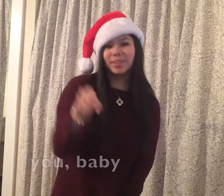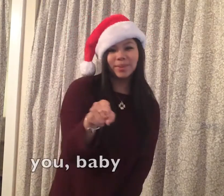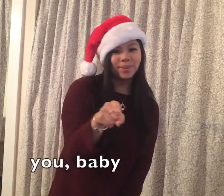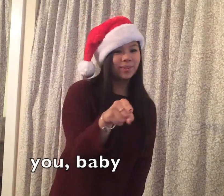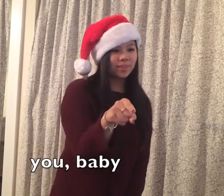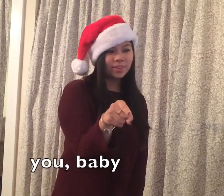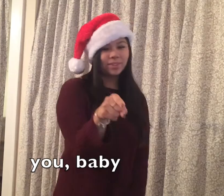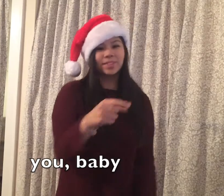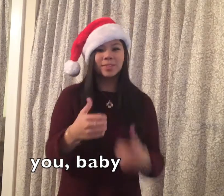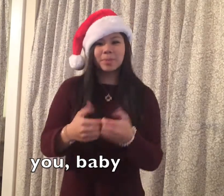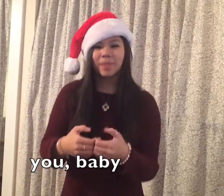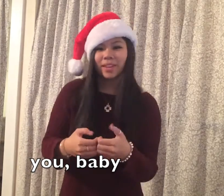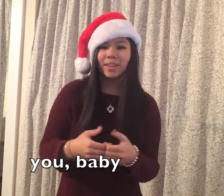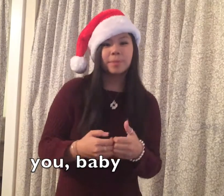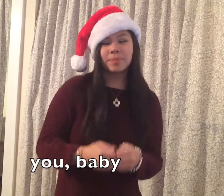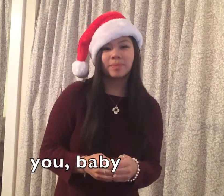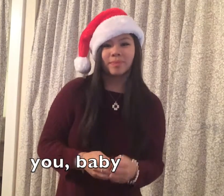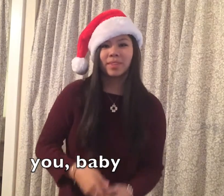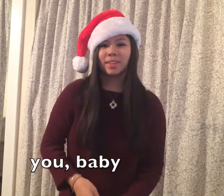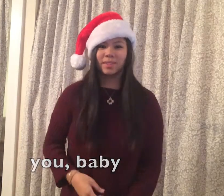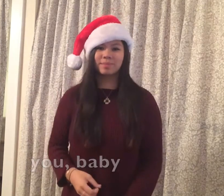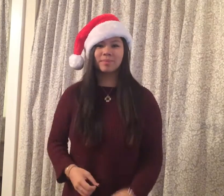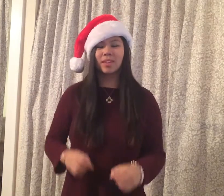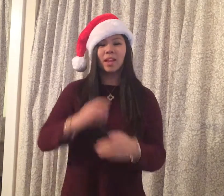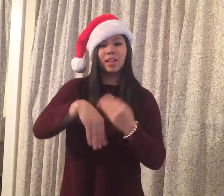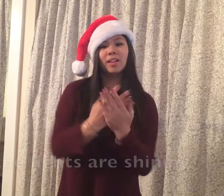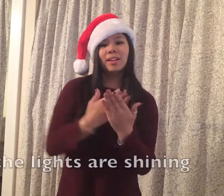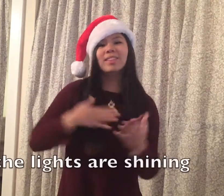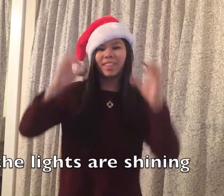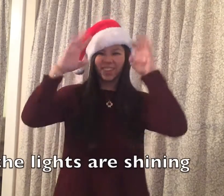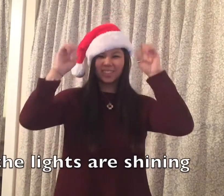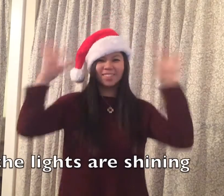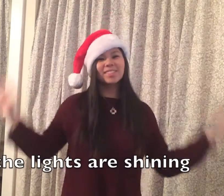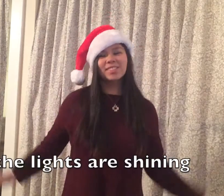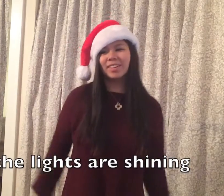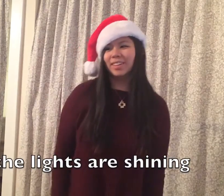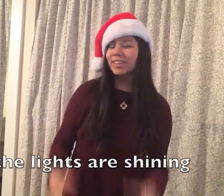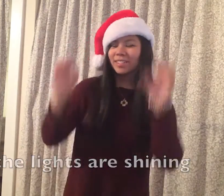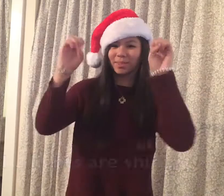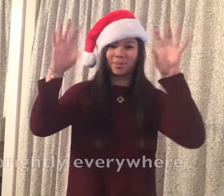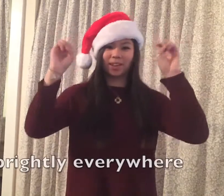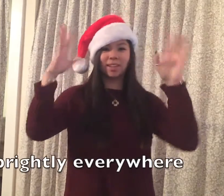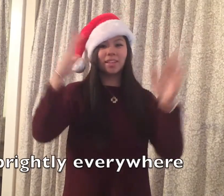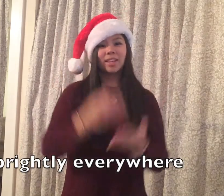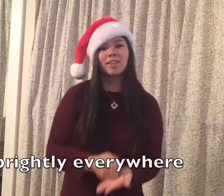Ooh Baby Oh Oh Oh Oh Oh Oh Yeah